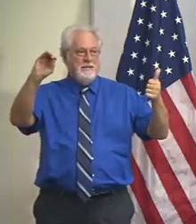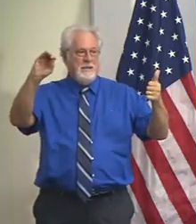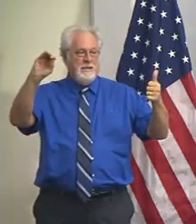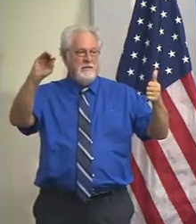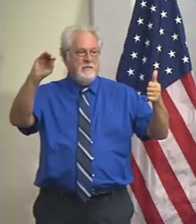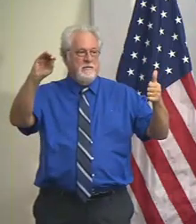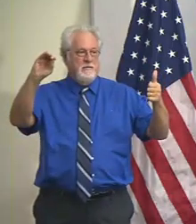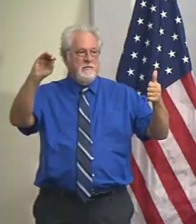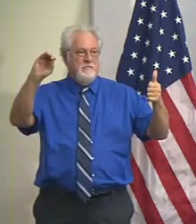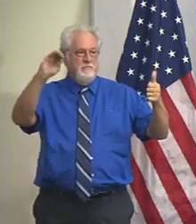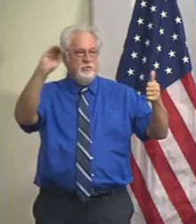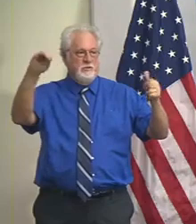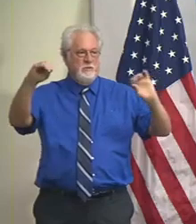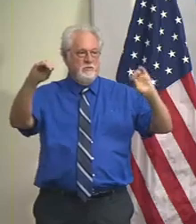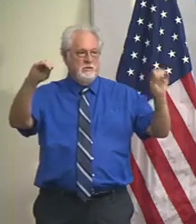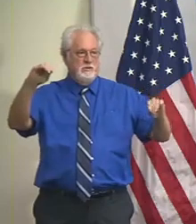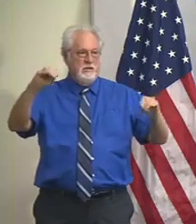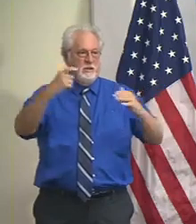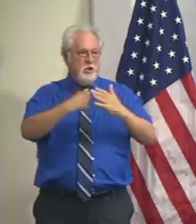share.